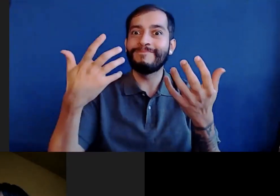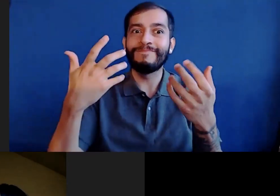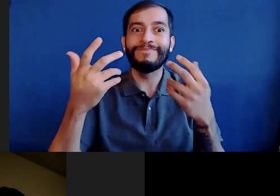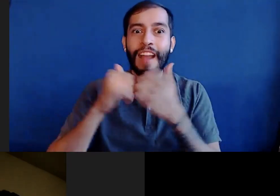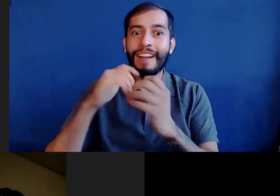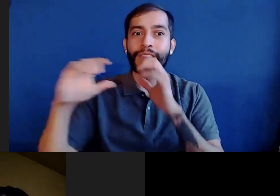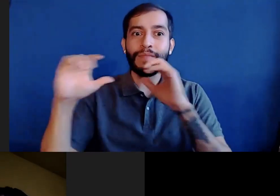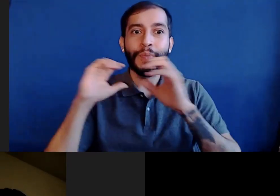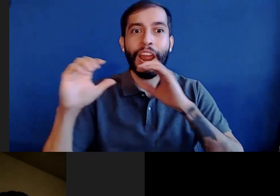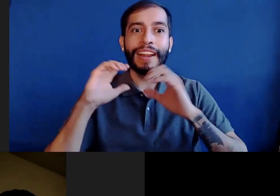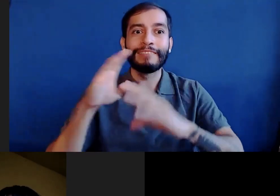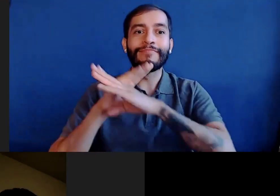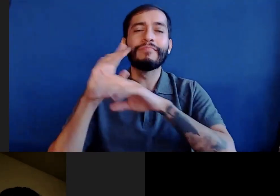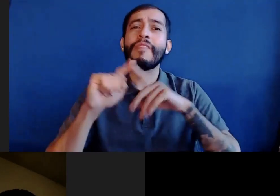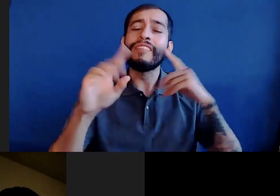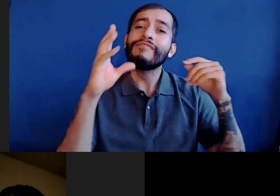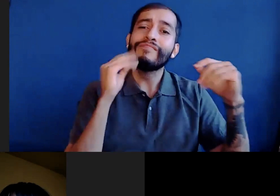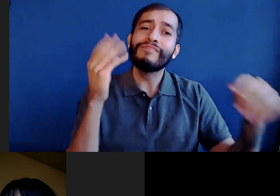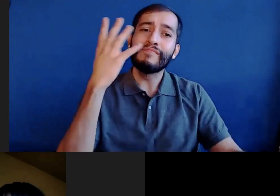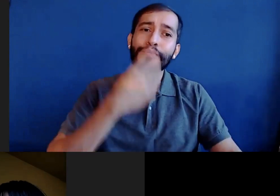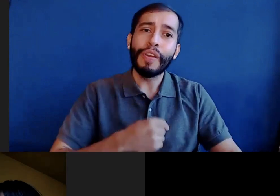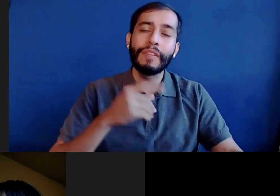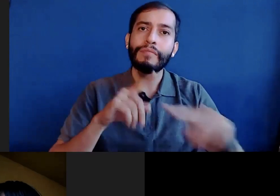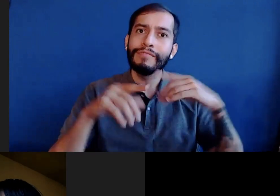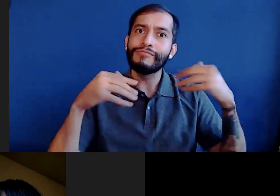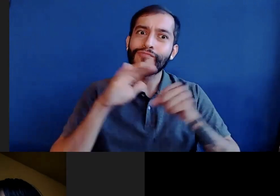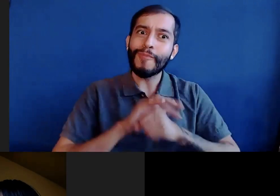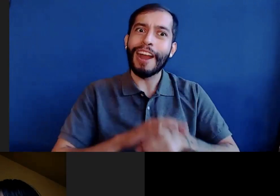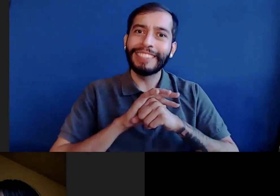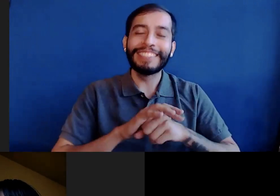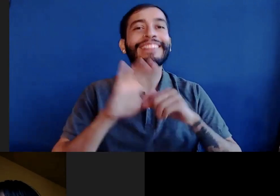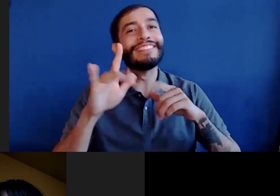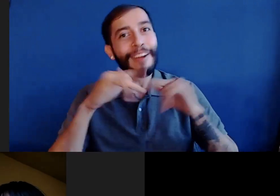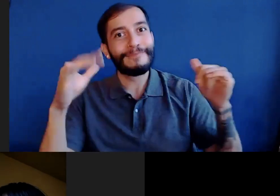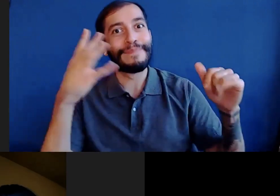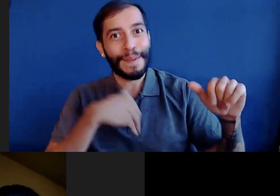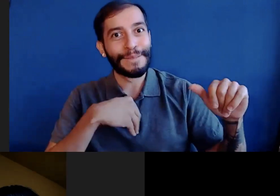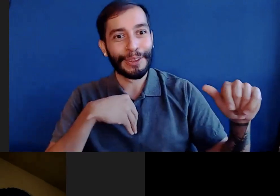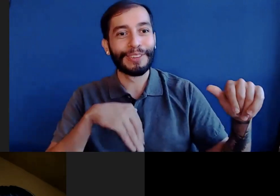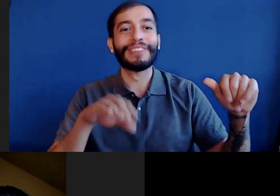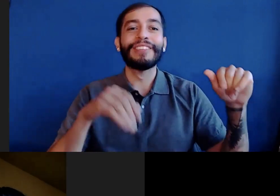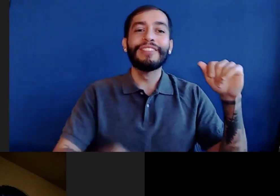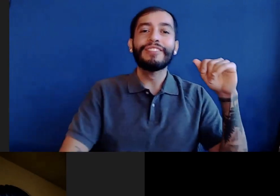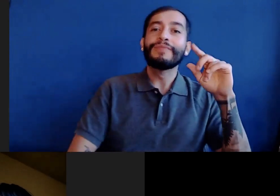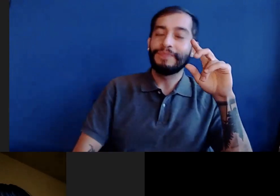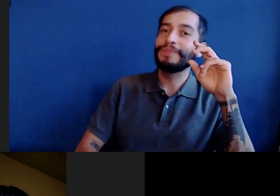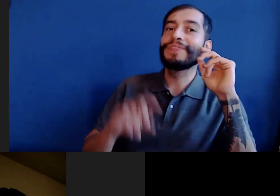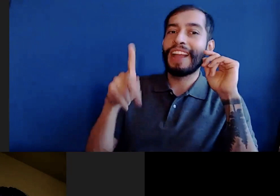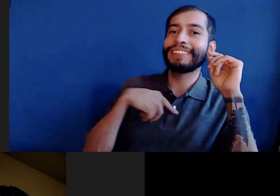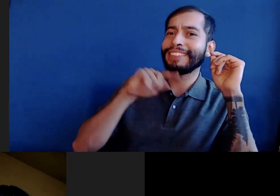stressful and beautiful. Awesome. And then that second question, what's next for you? Oh, for